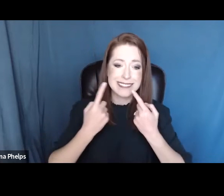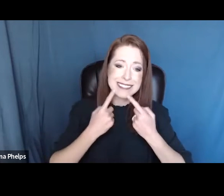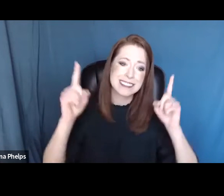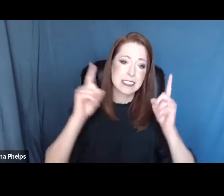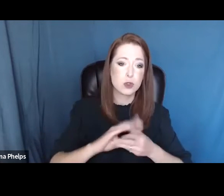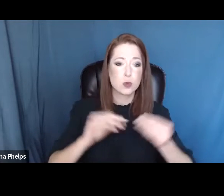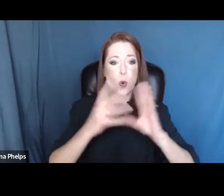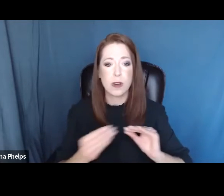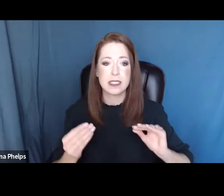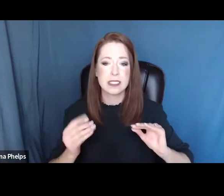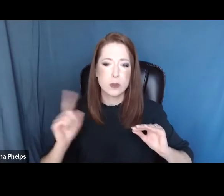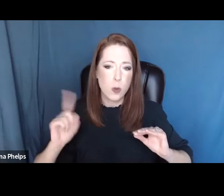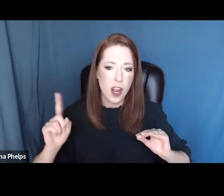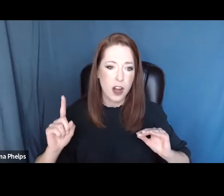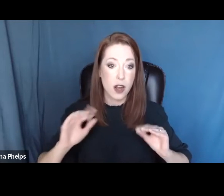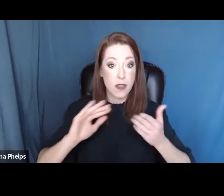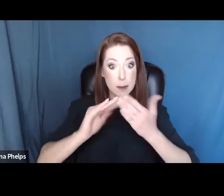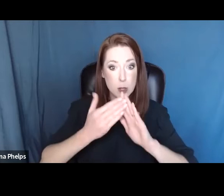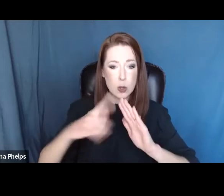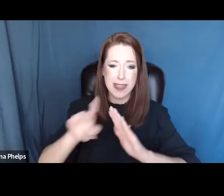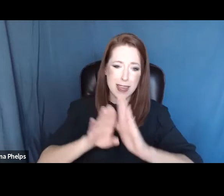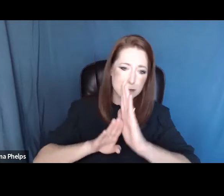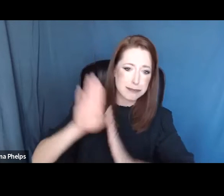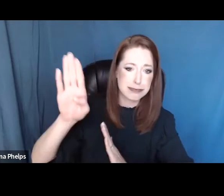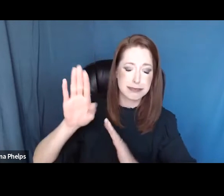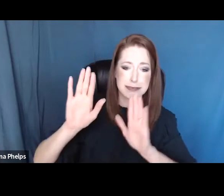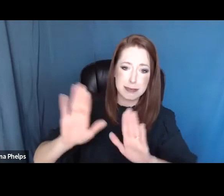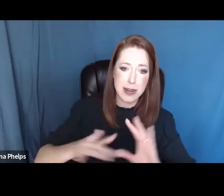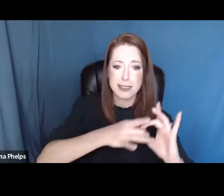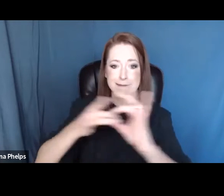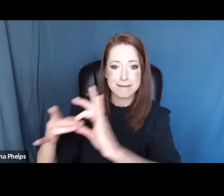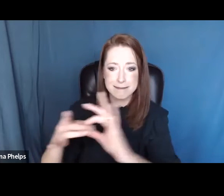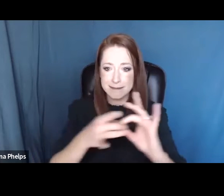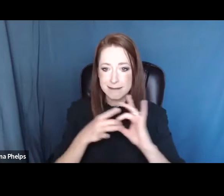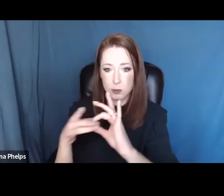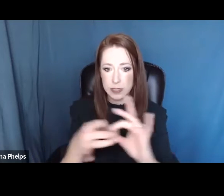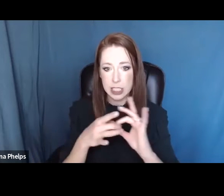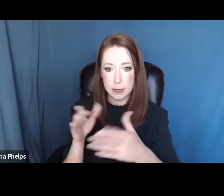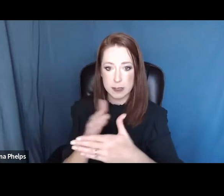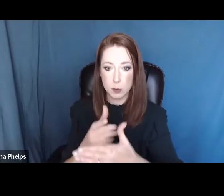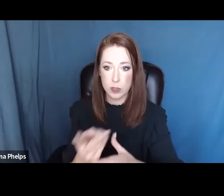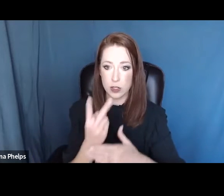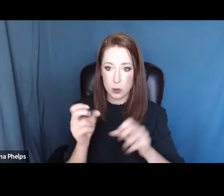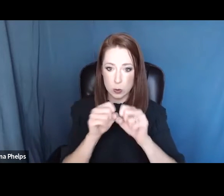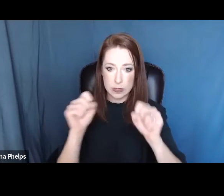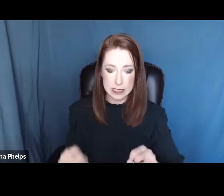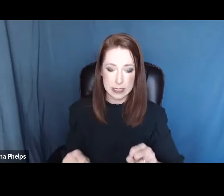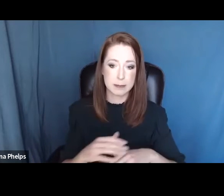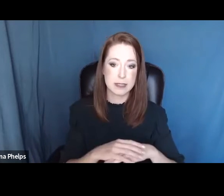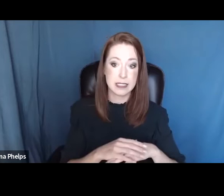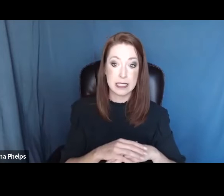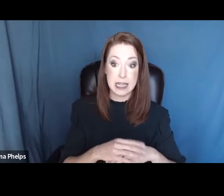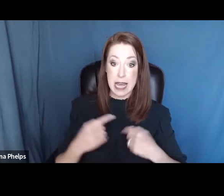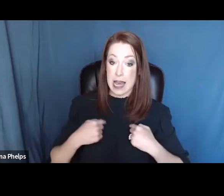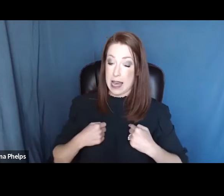of communities that have been able to tie and build relationships between these two systems? I'm probably